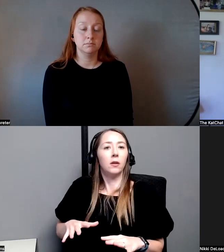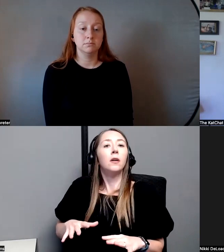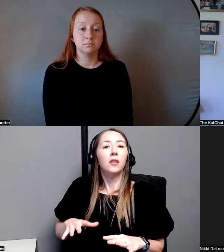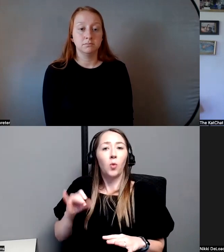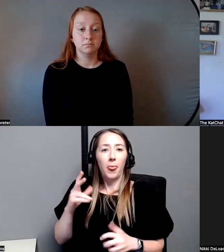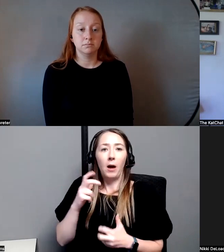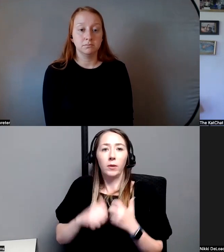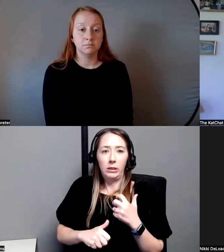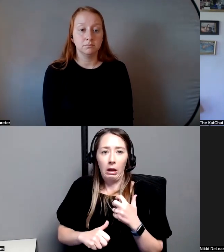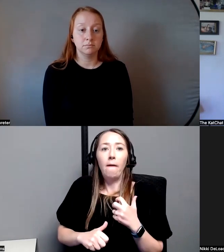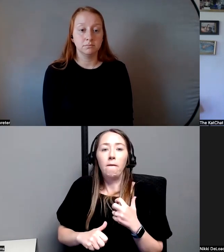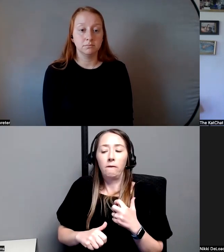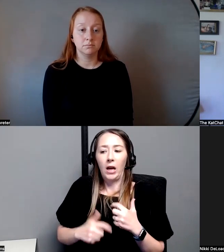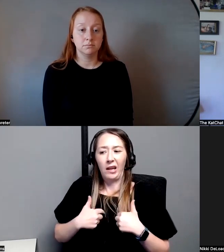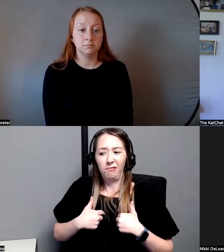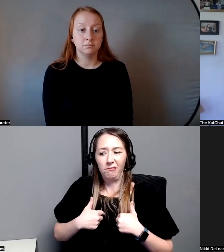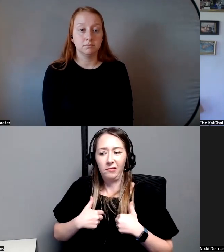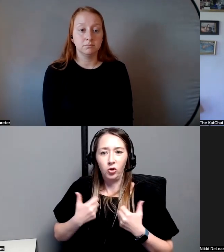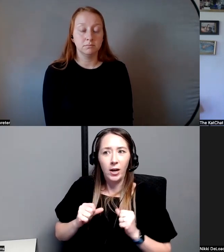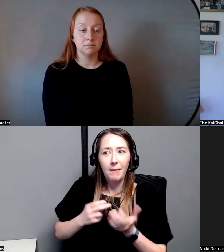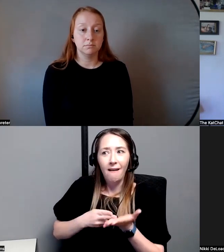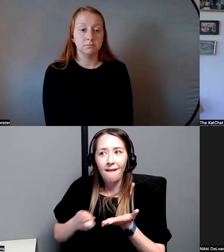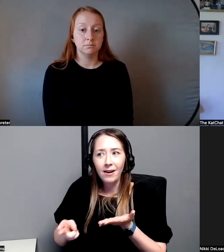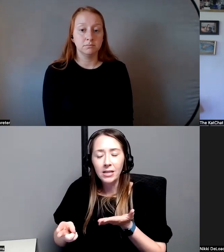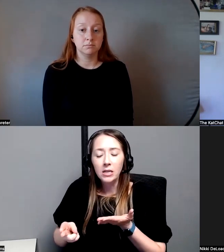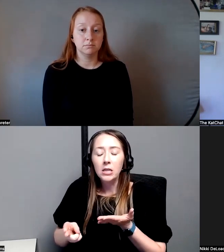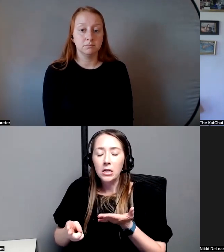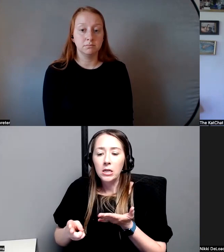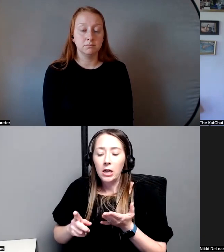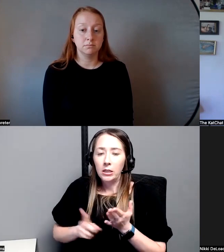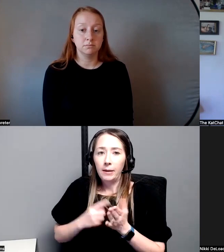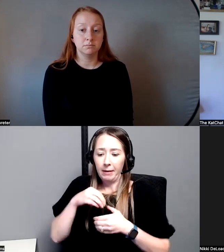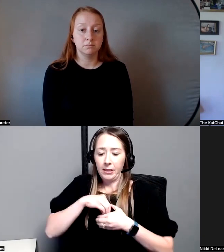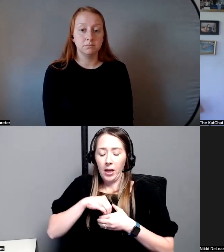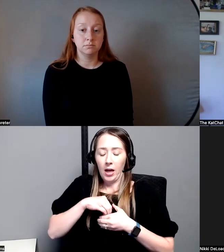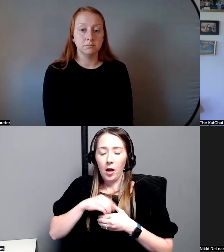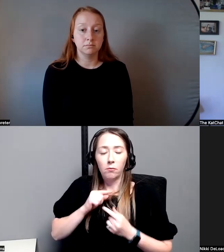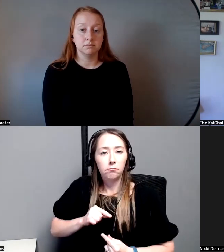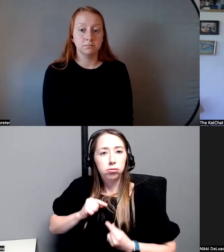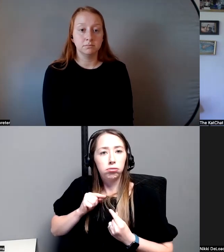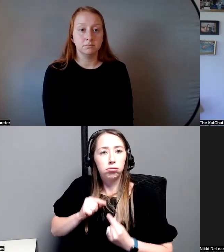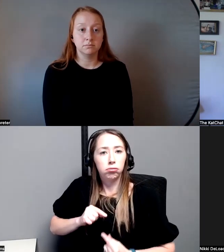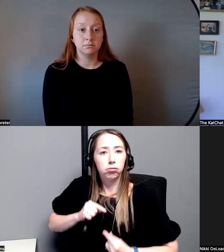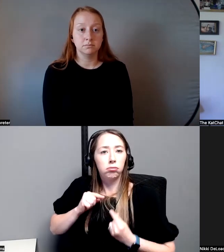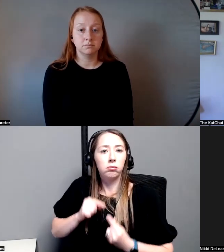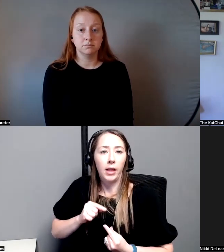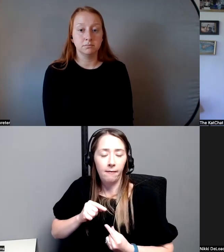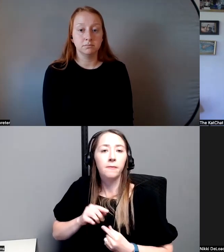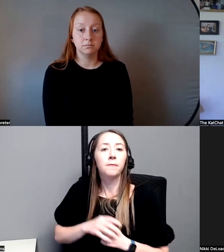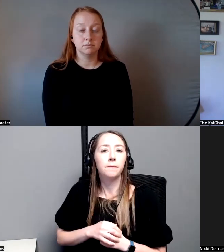to be honest, because on those days where I was really, really, really struggling, um, you